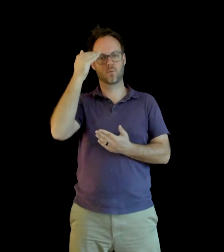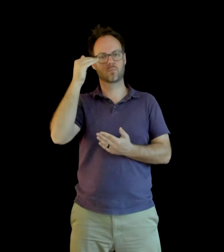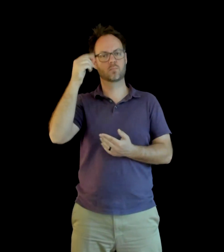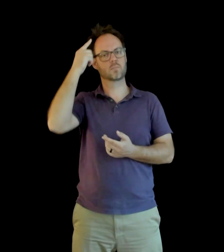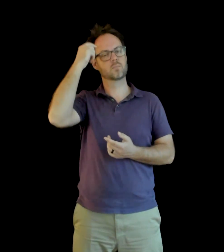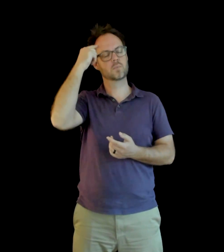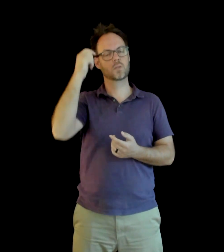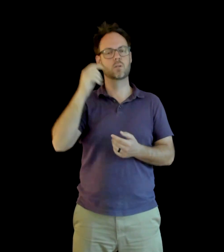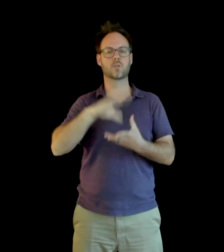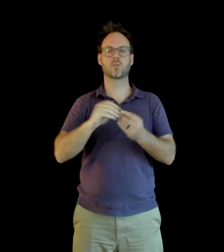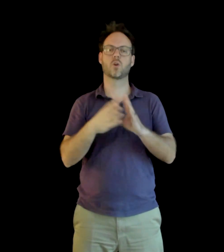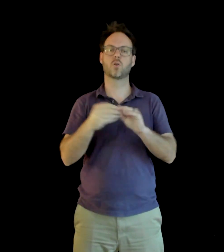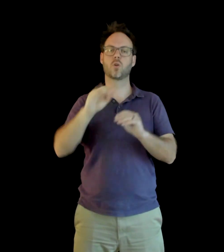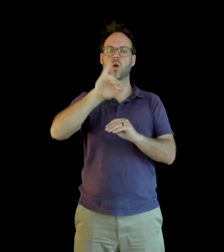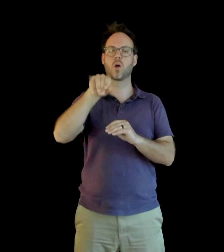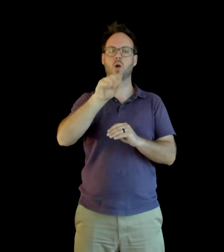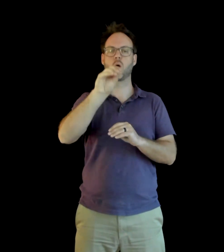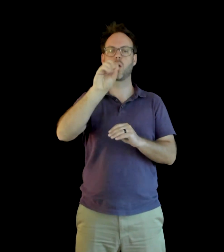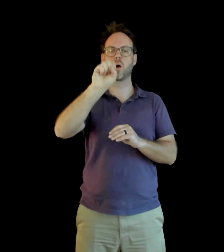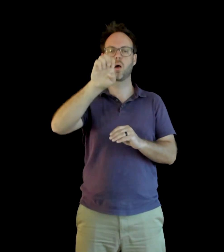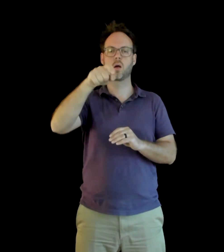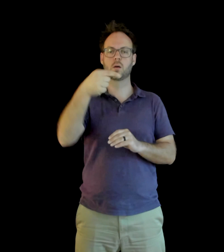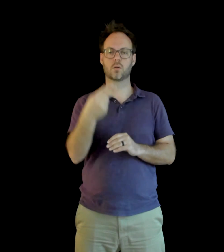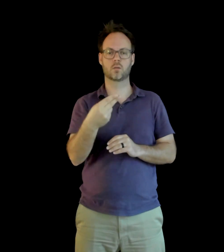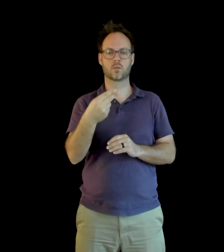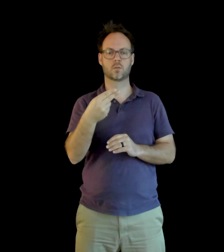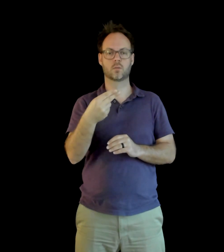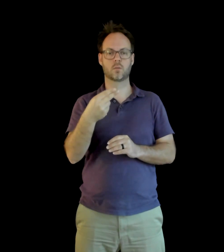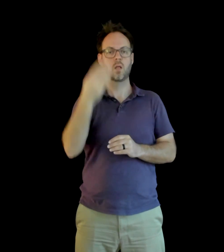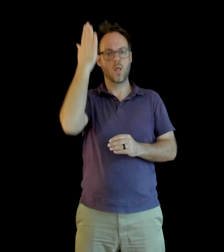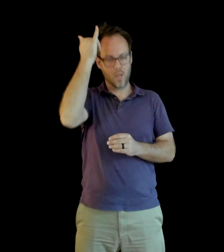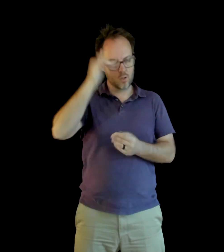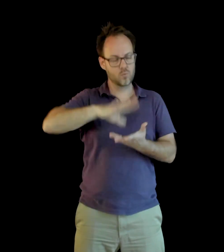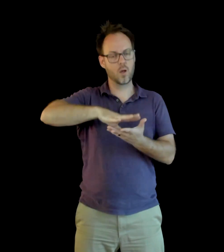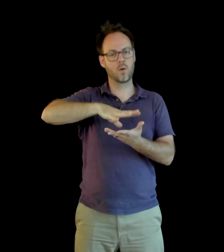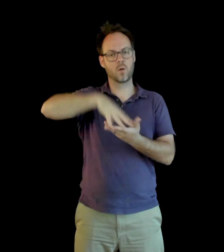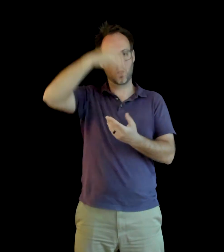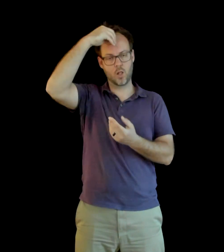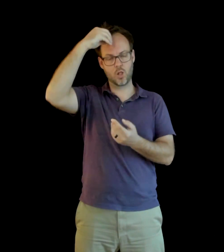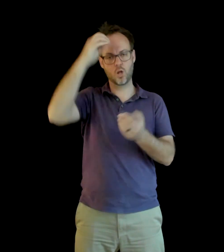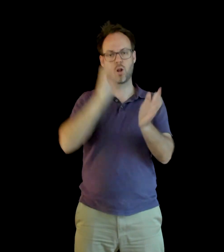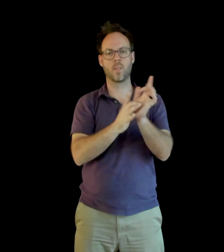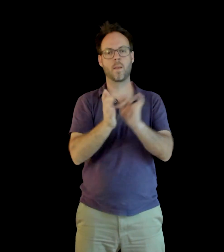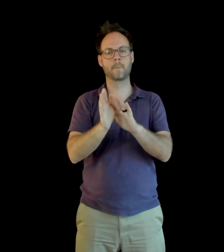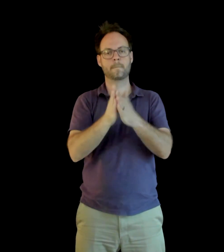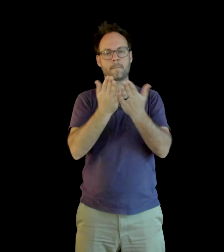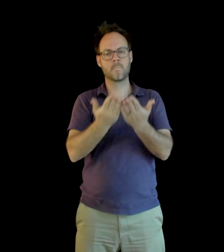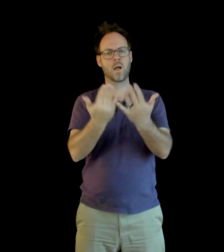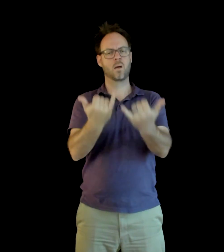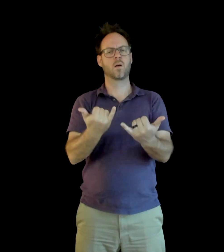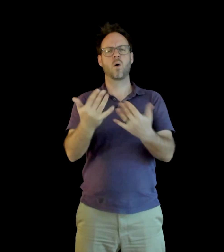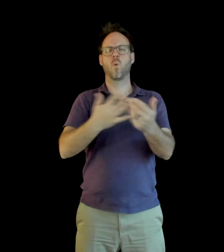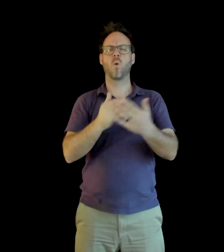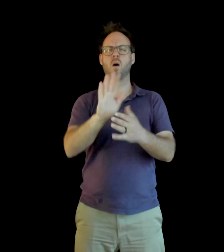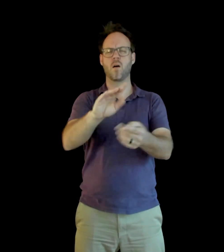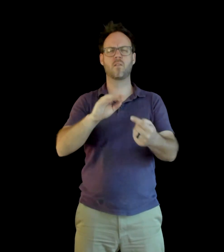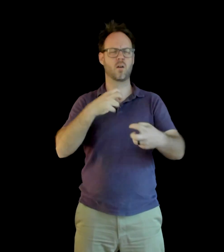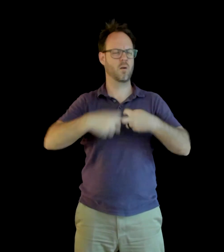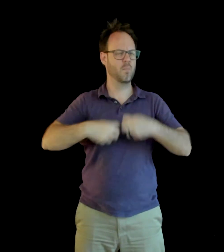know. Think of the story of Joseph. That's why we heard this text in Hebrews today teach us that whatever